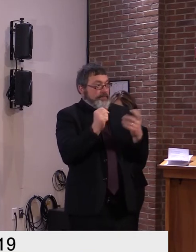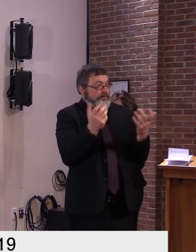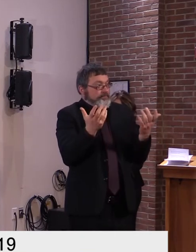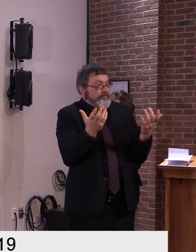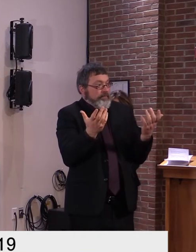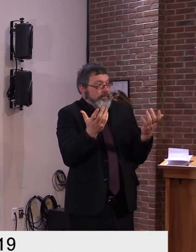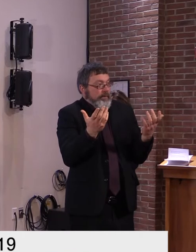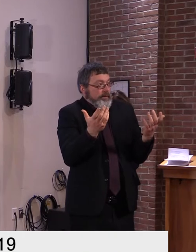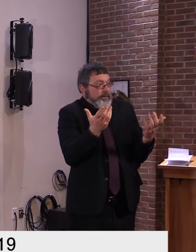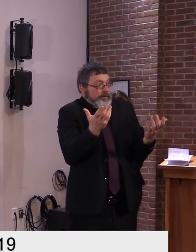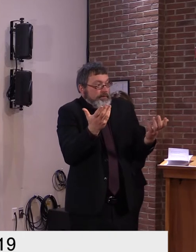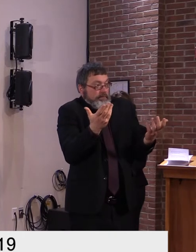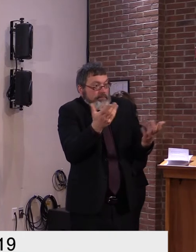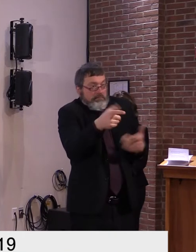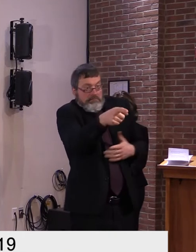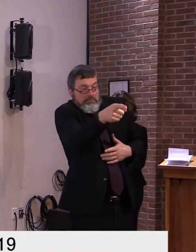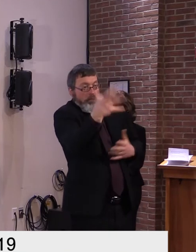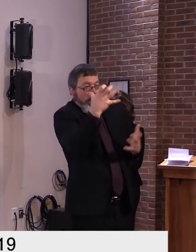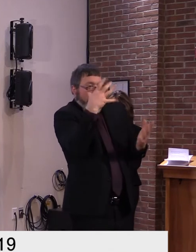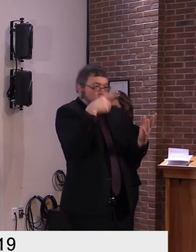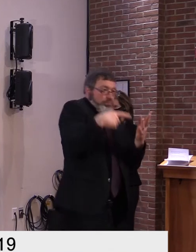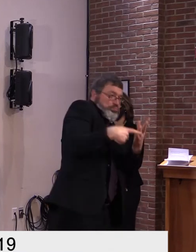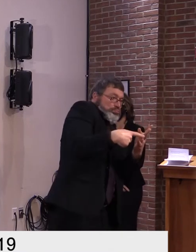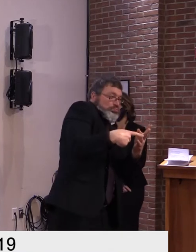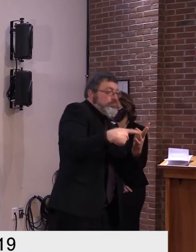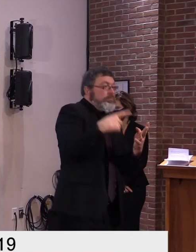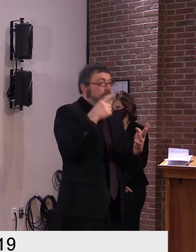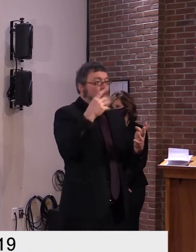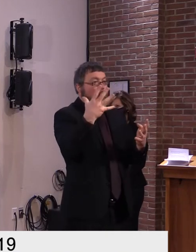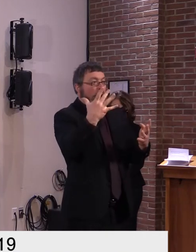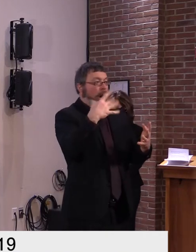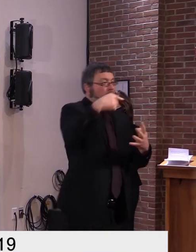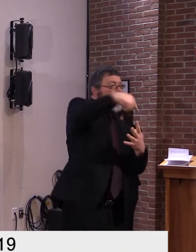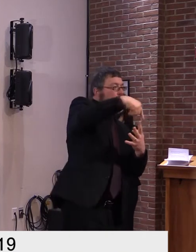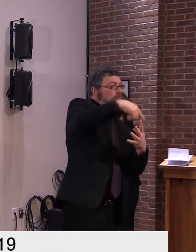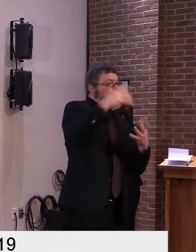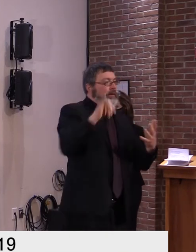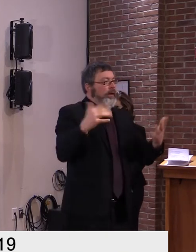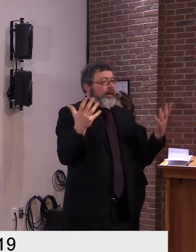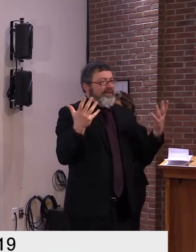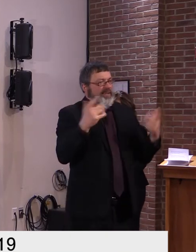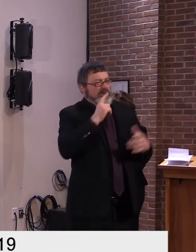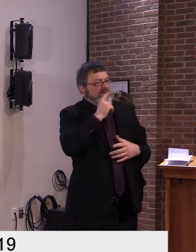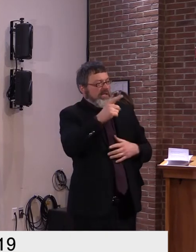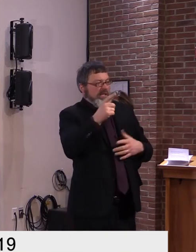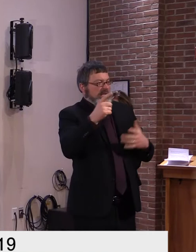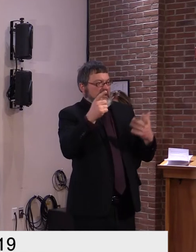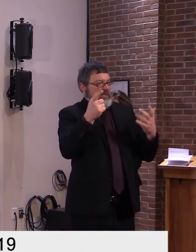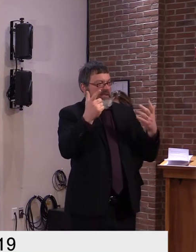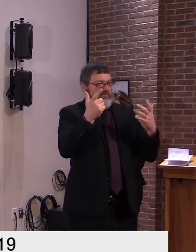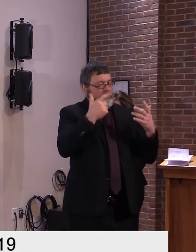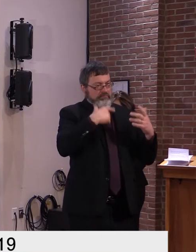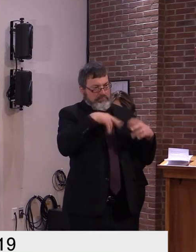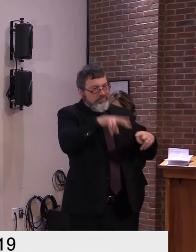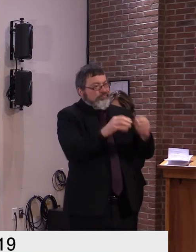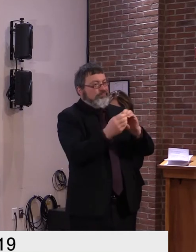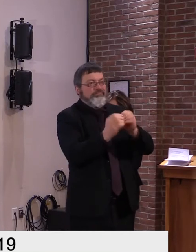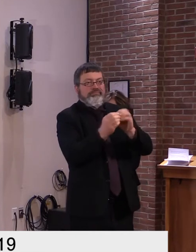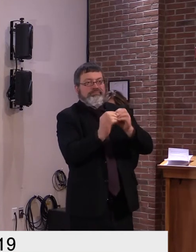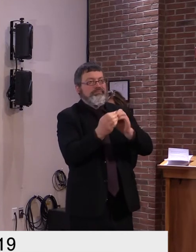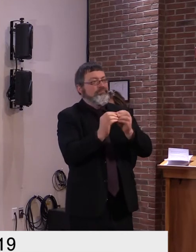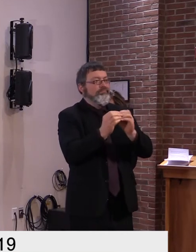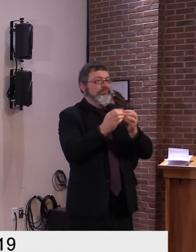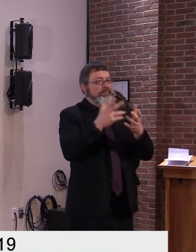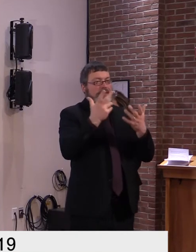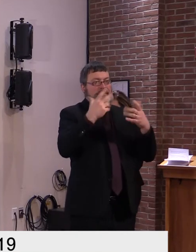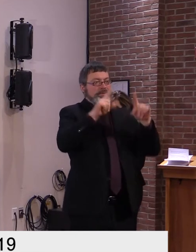preference or personal review of the data about each vaccine. So I certainly would think we wouldn't